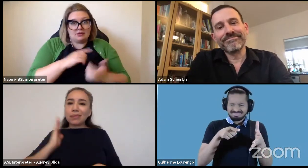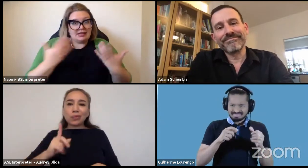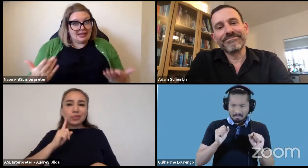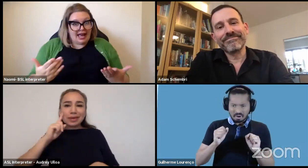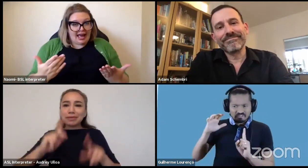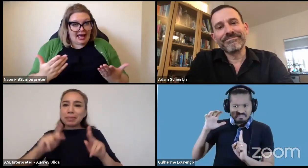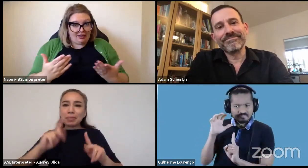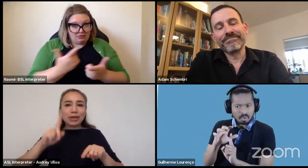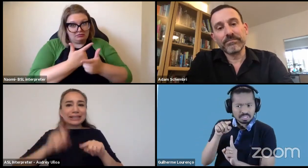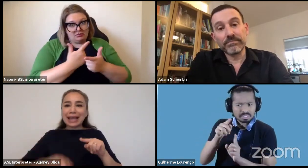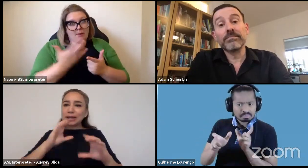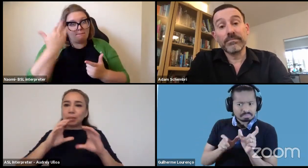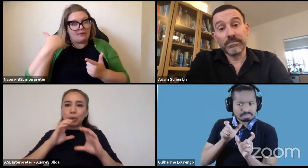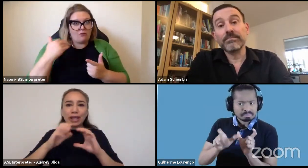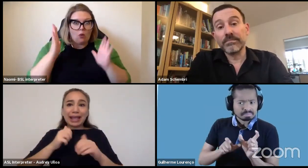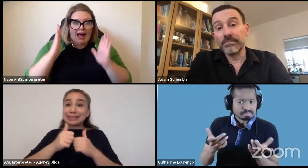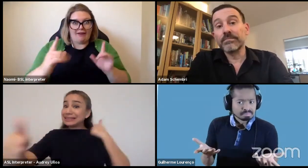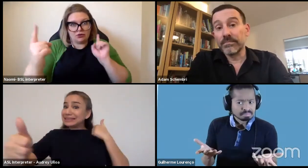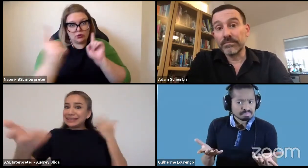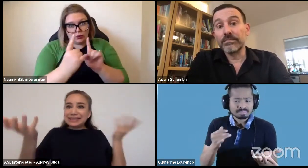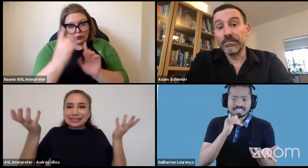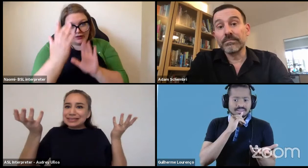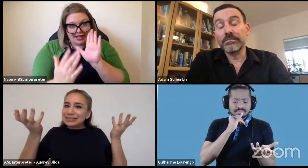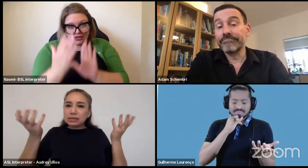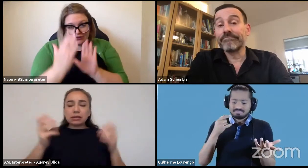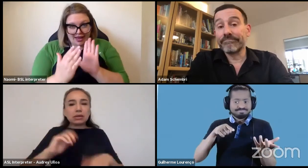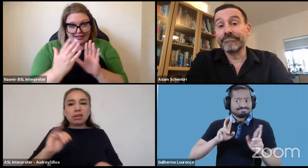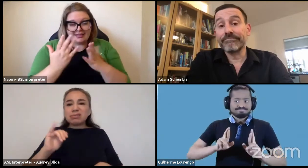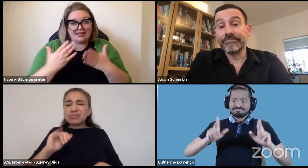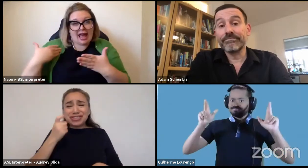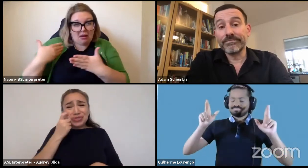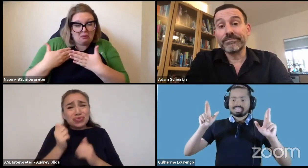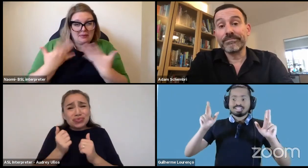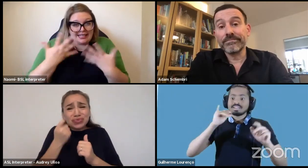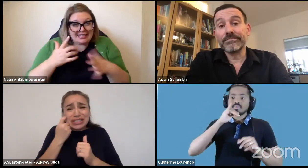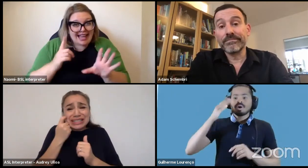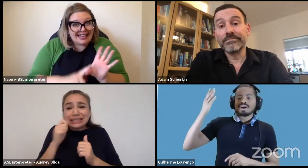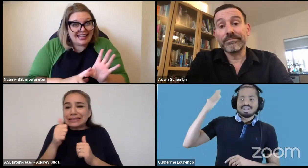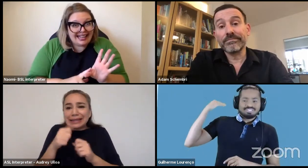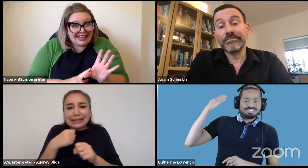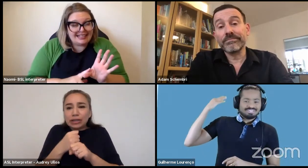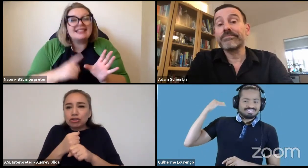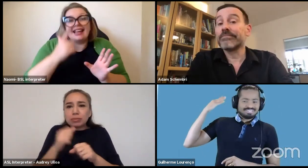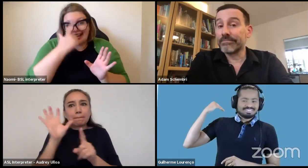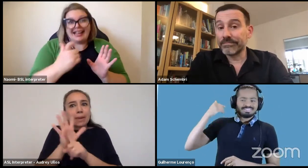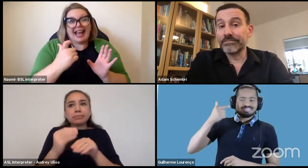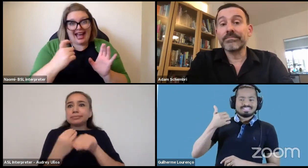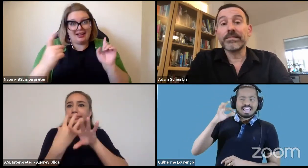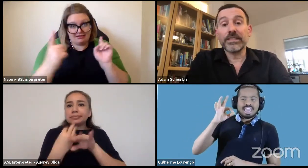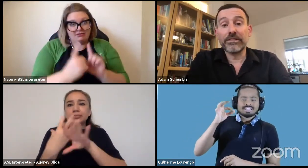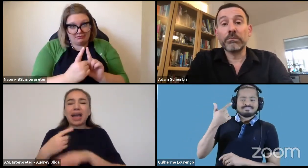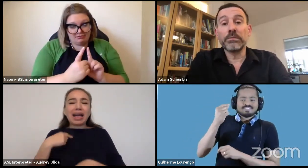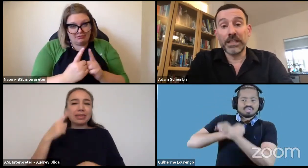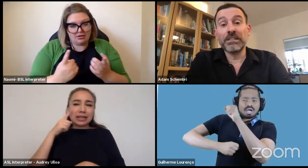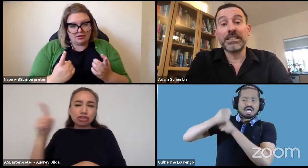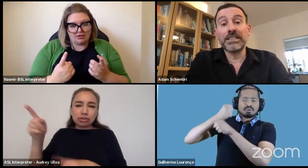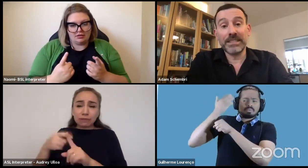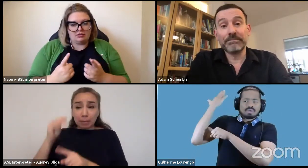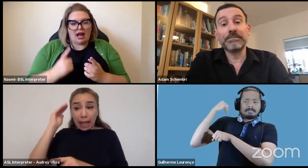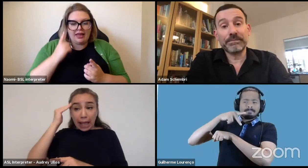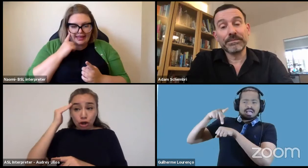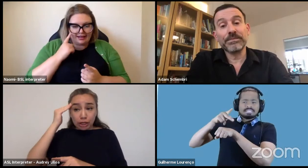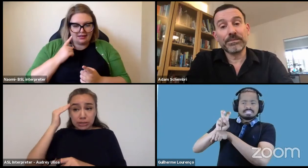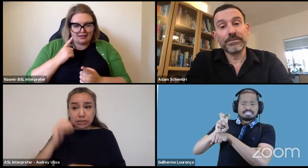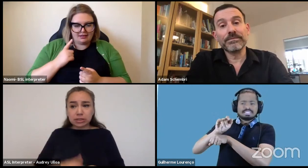afar until recently, like less than 10 years in Iran, for example. I think she's from Iran. The language change